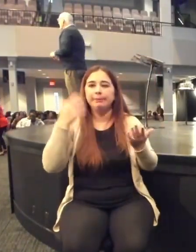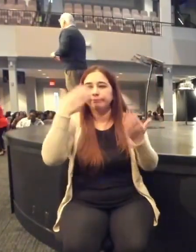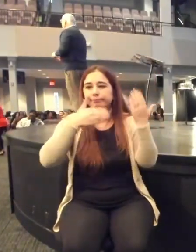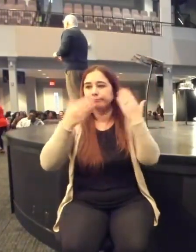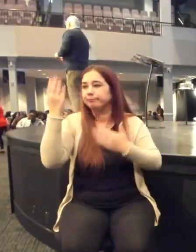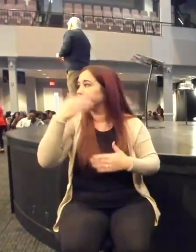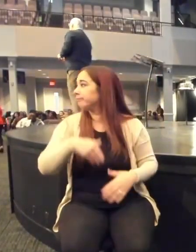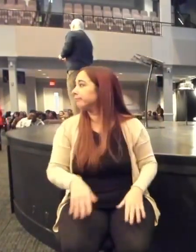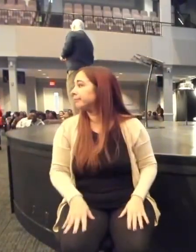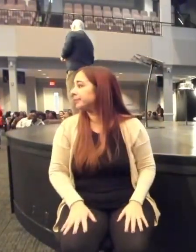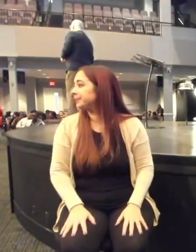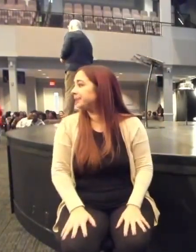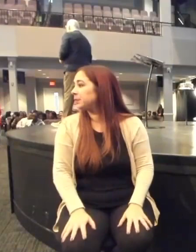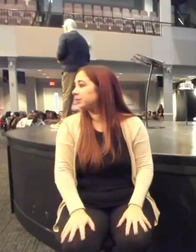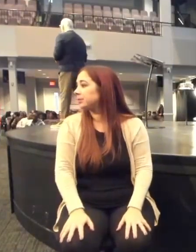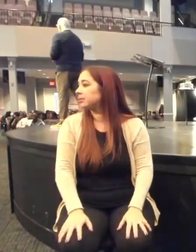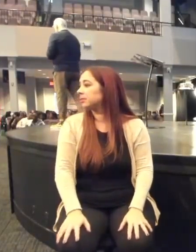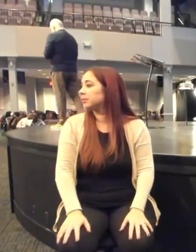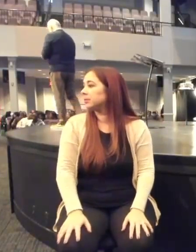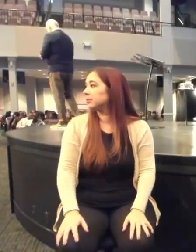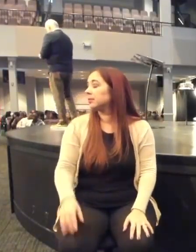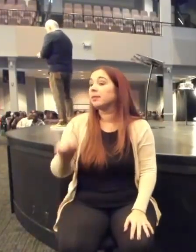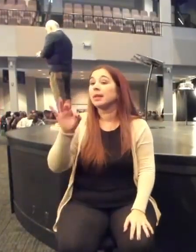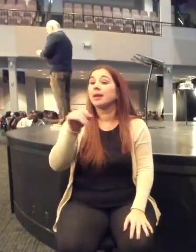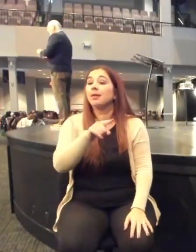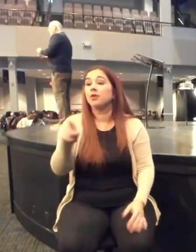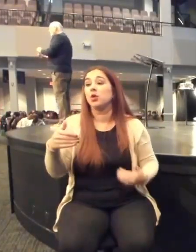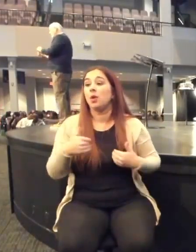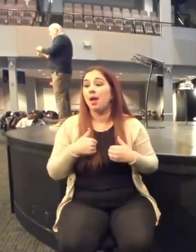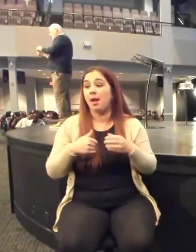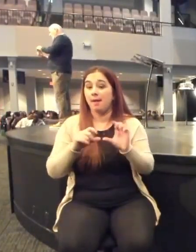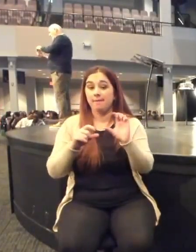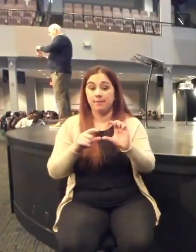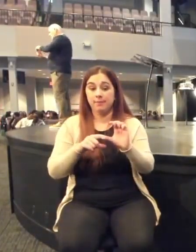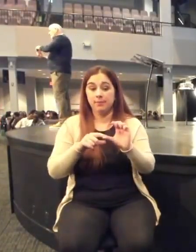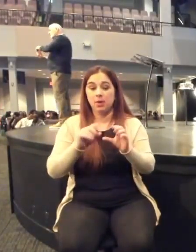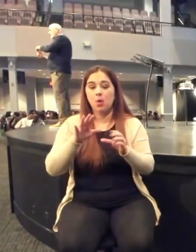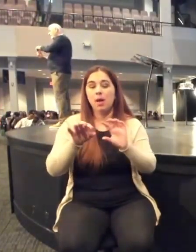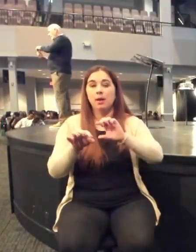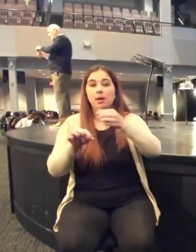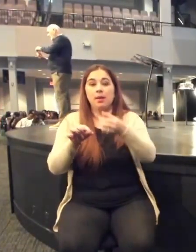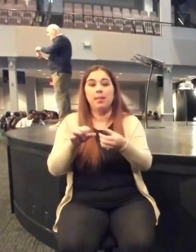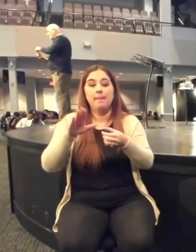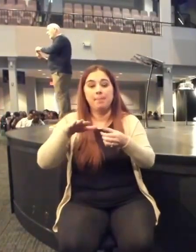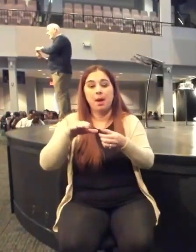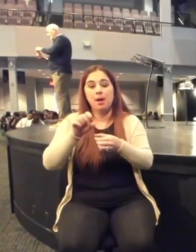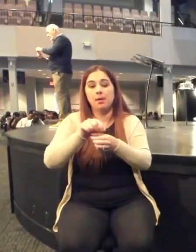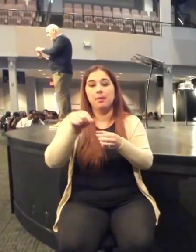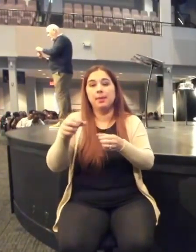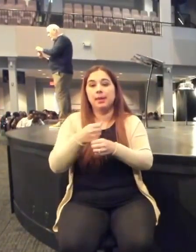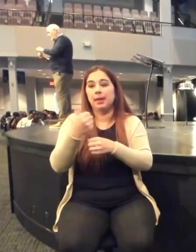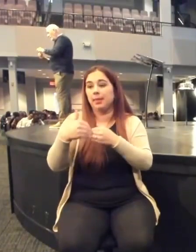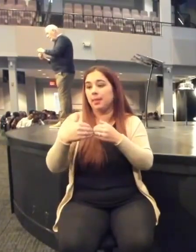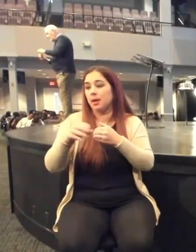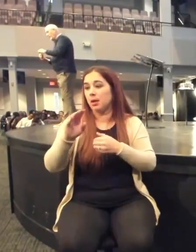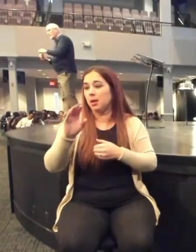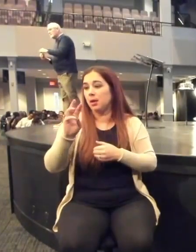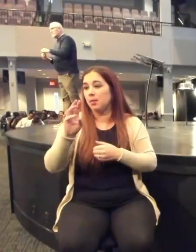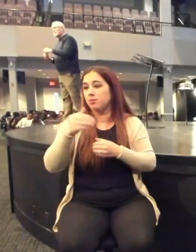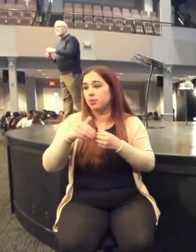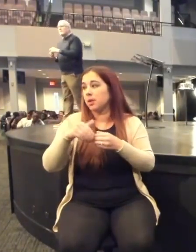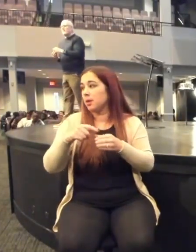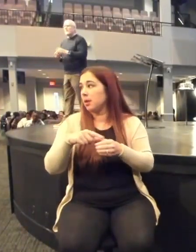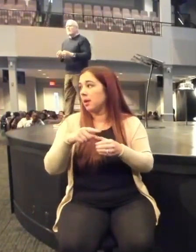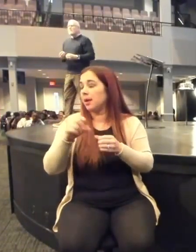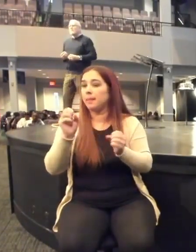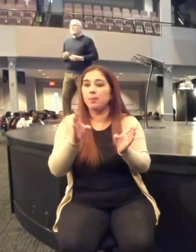Fantastic. If you have the elements in your hand, if you'll just go ahead and peel back the bottom section of it and get the wafer out, that would be wonderful. I'll prepare us